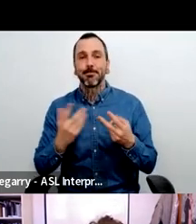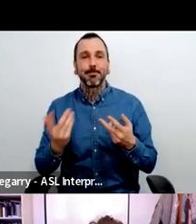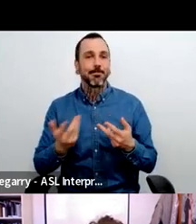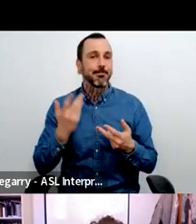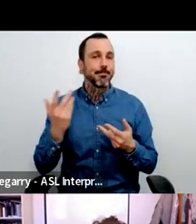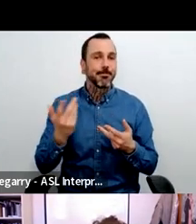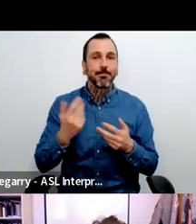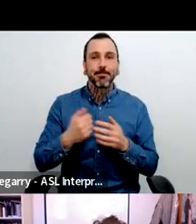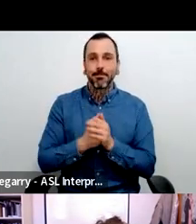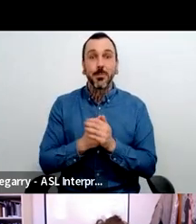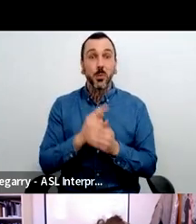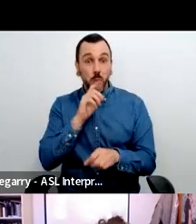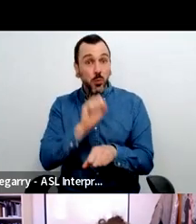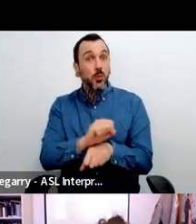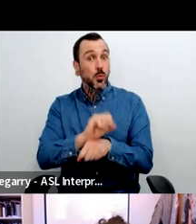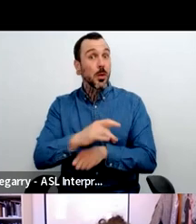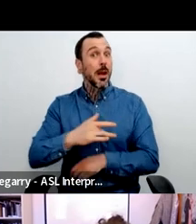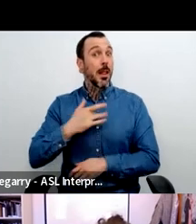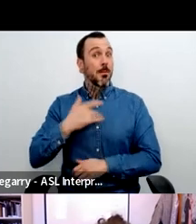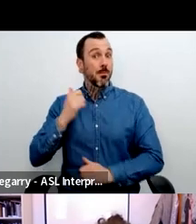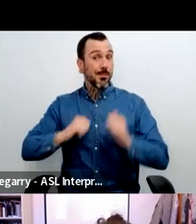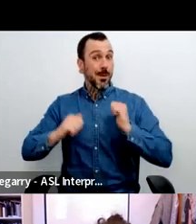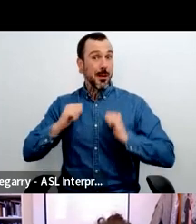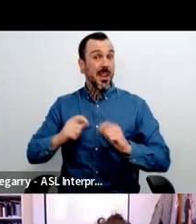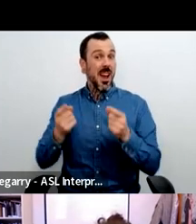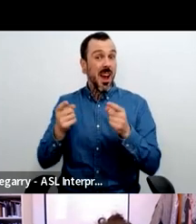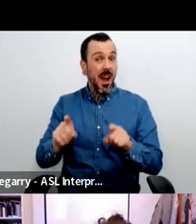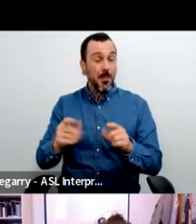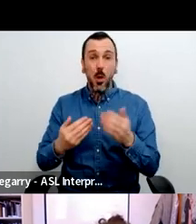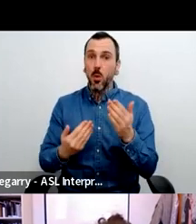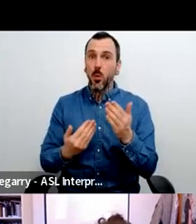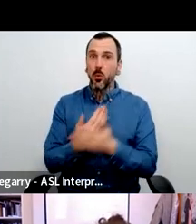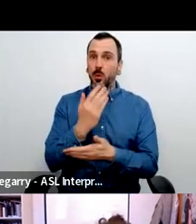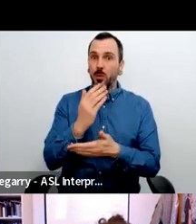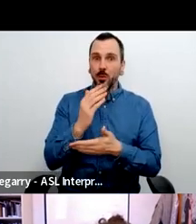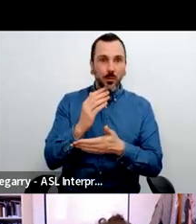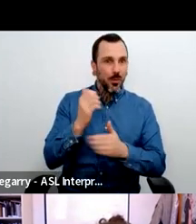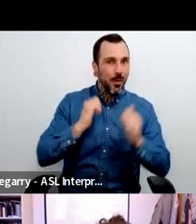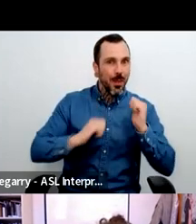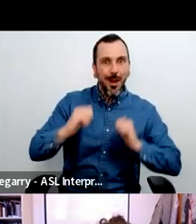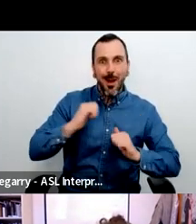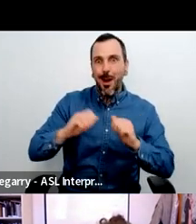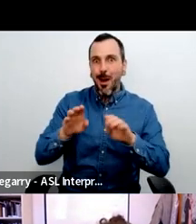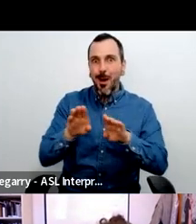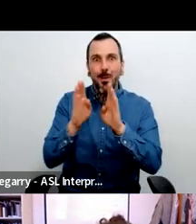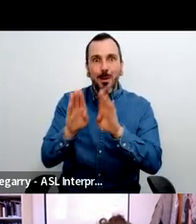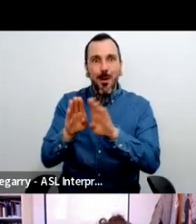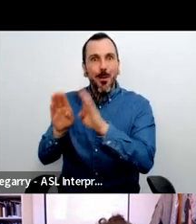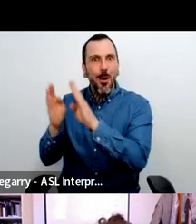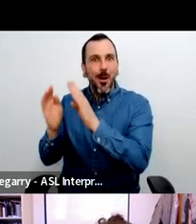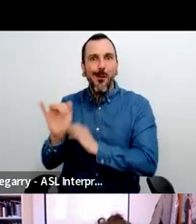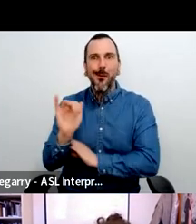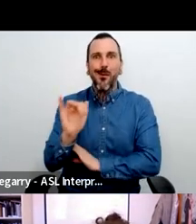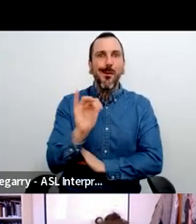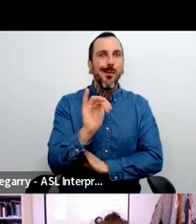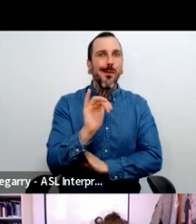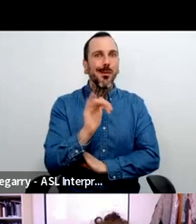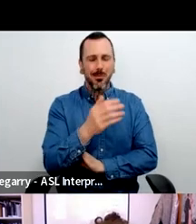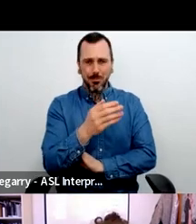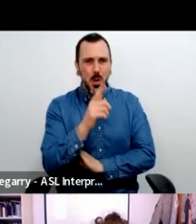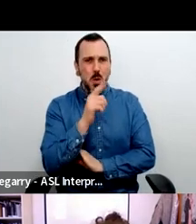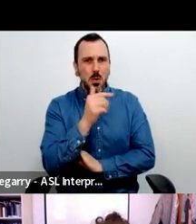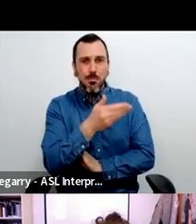more actual live performances, seasons happening, new shows opening. Would someone like to start talking about